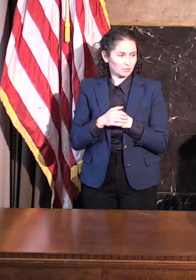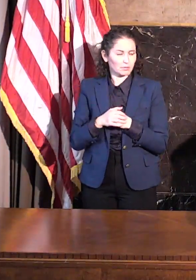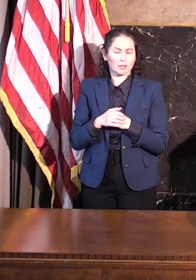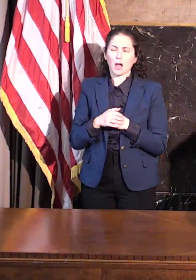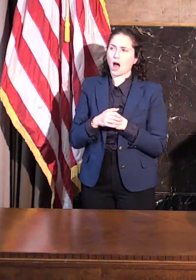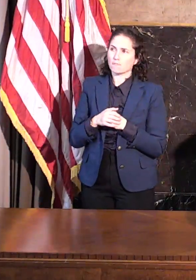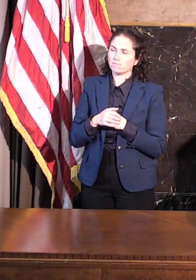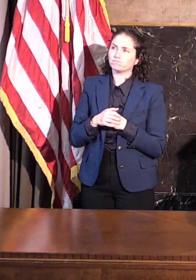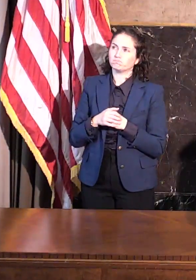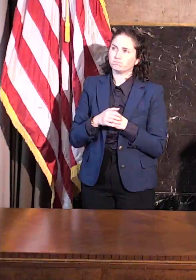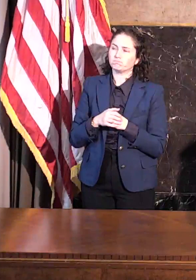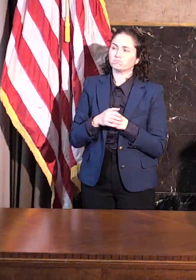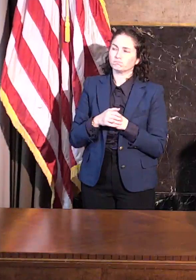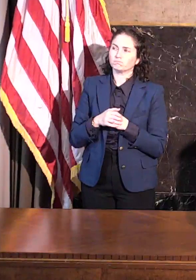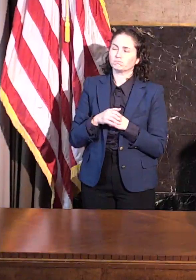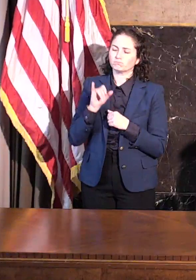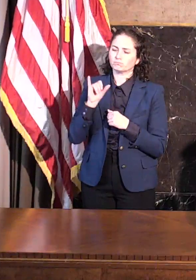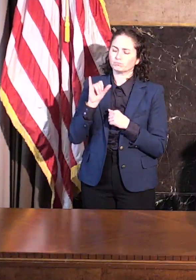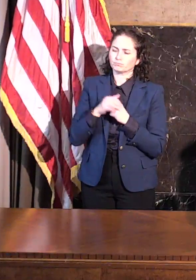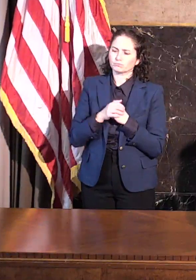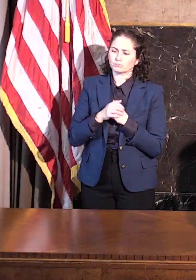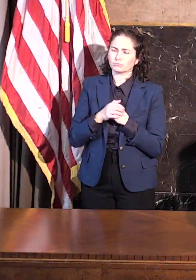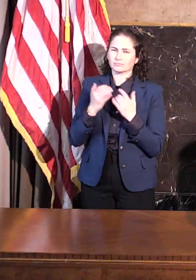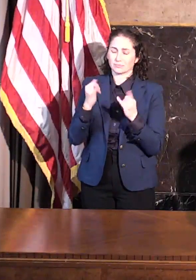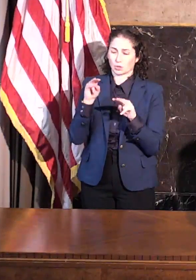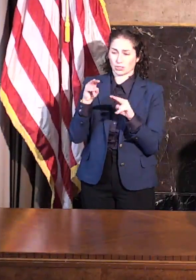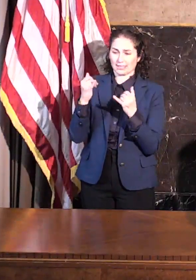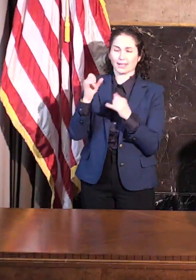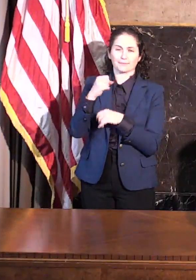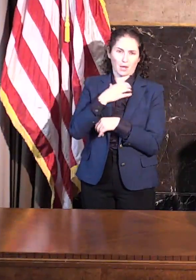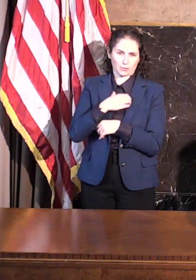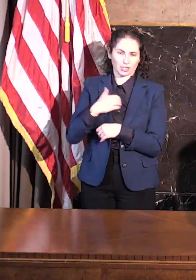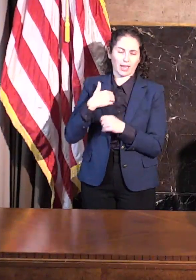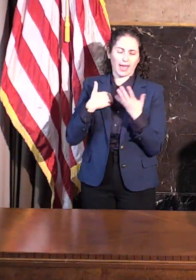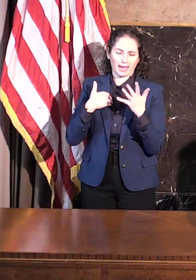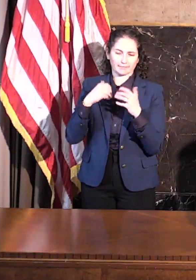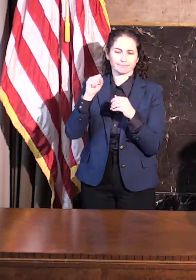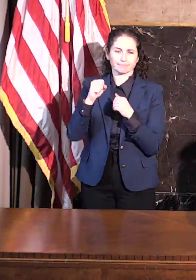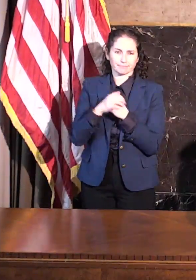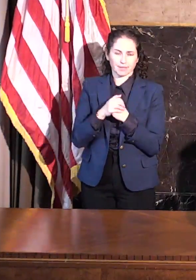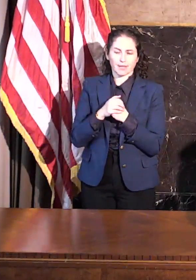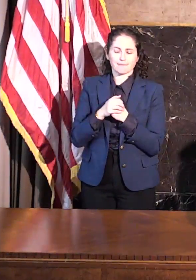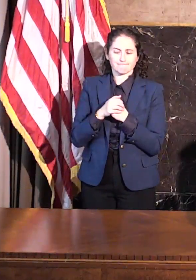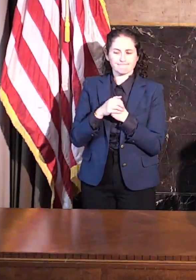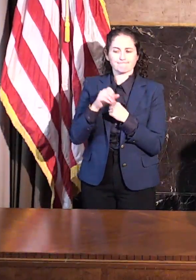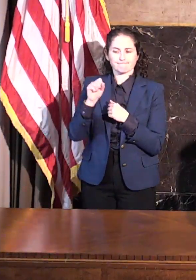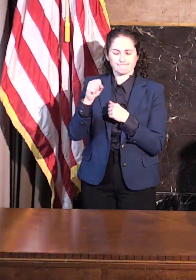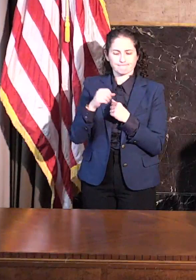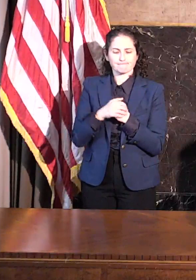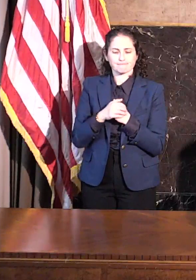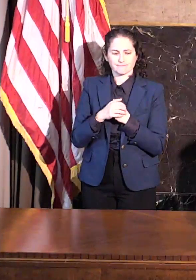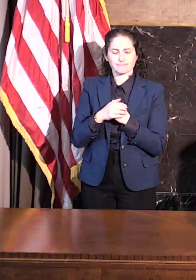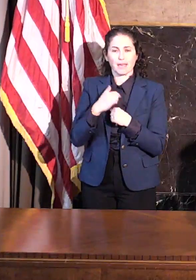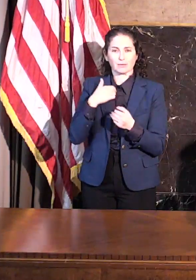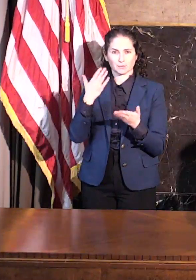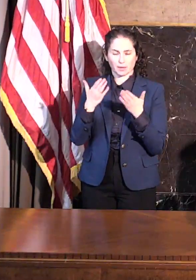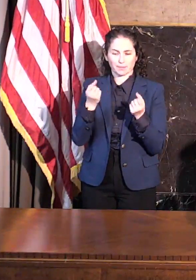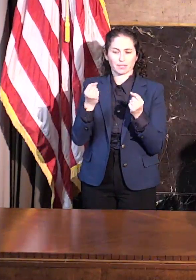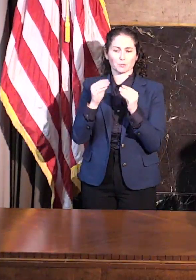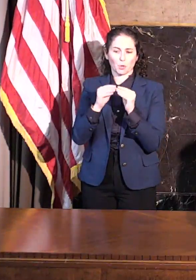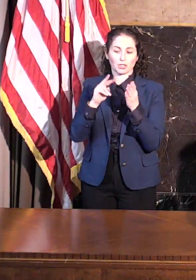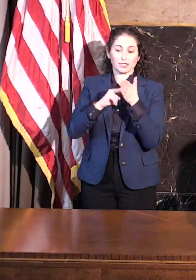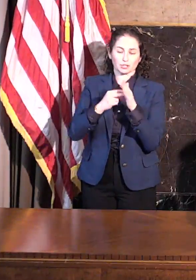think that that's going to go a long way. I think you're going to see some efforts in the legislature to address this in the upcoming session. And I